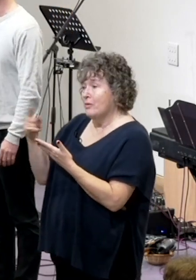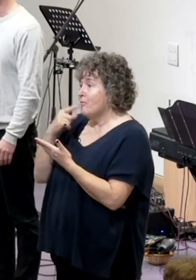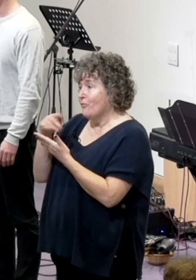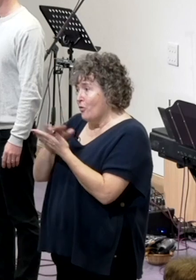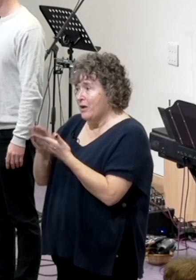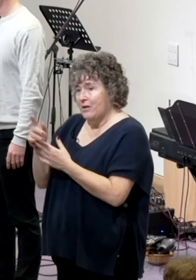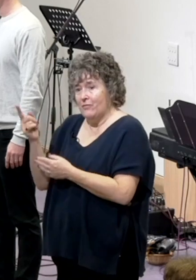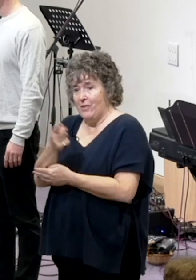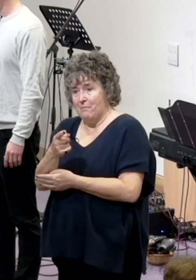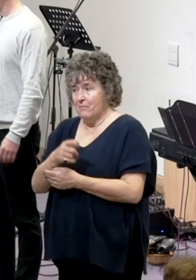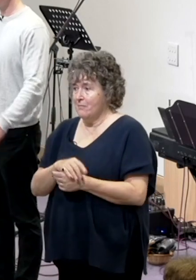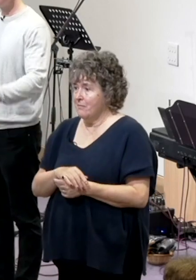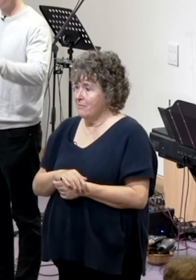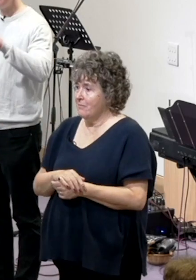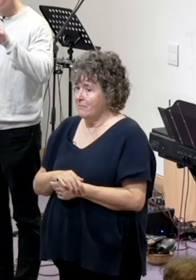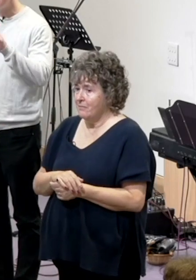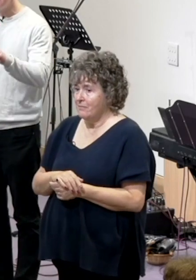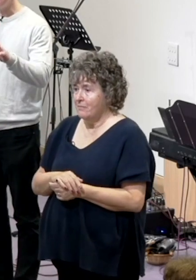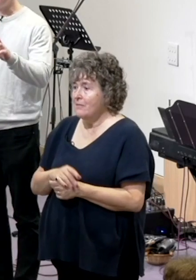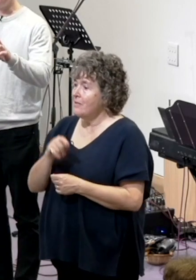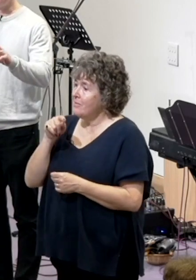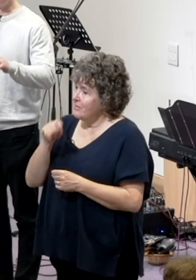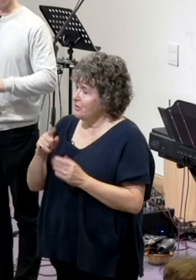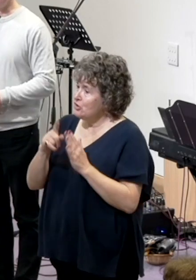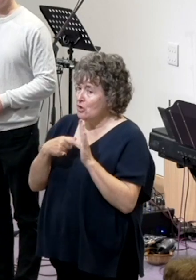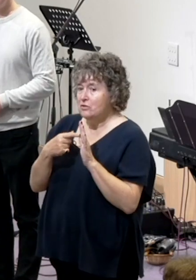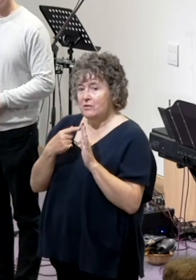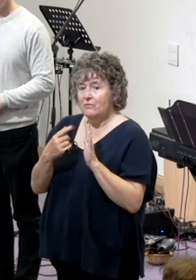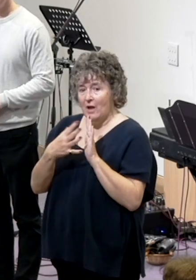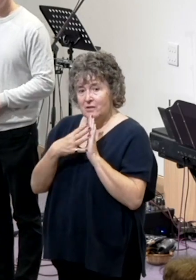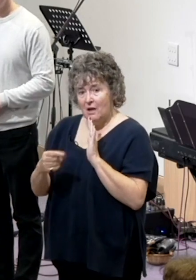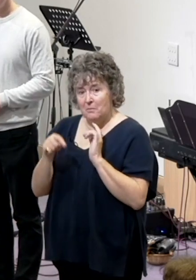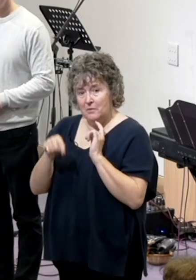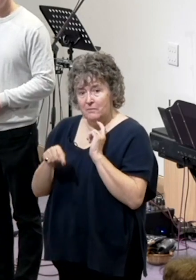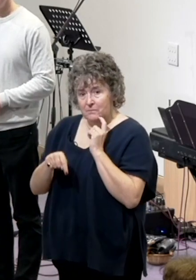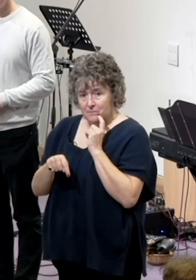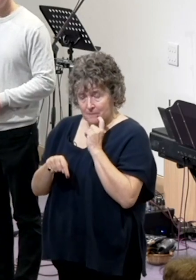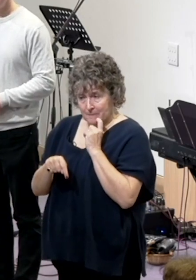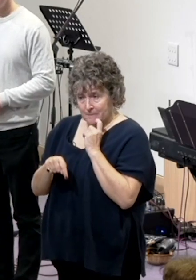us. And this is what we see Joseph doing.